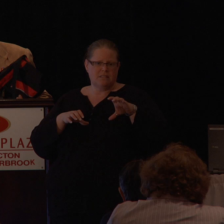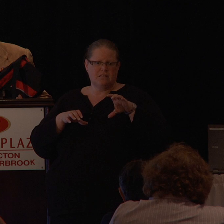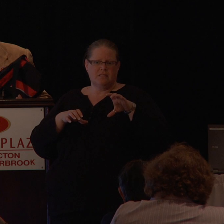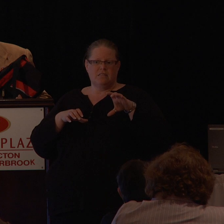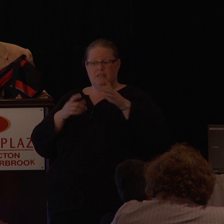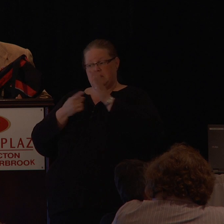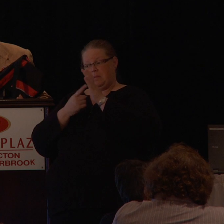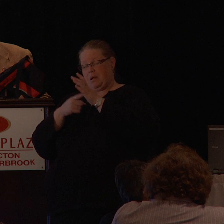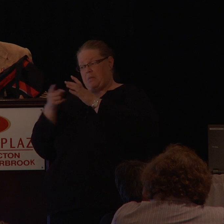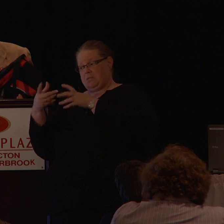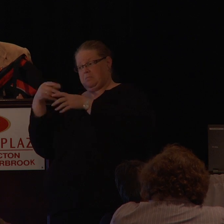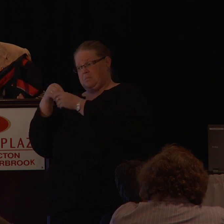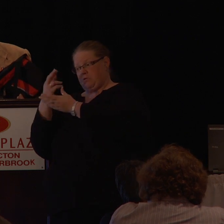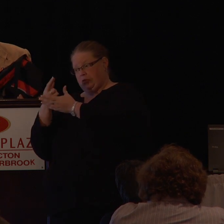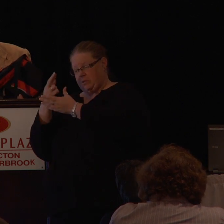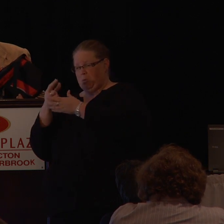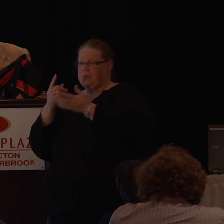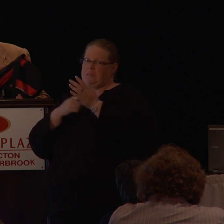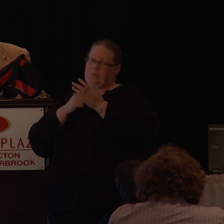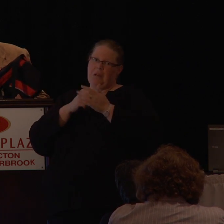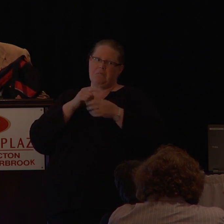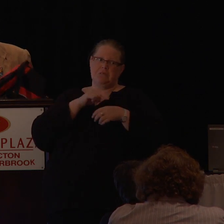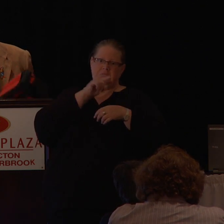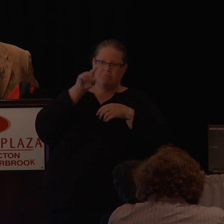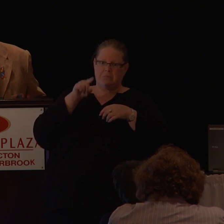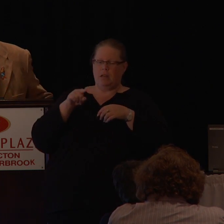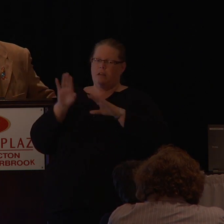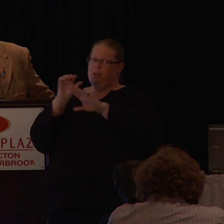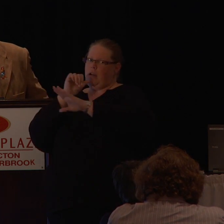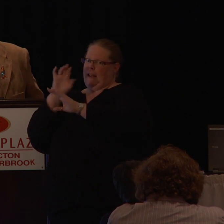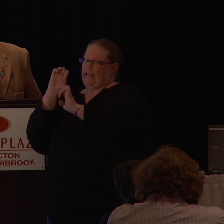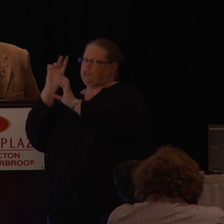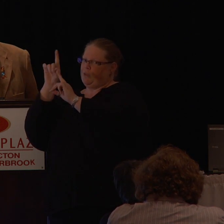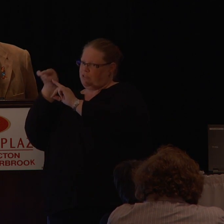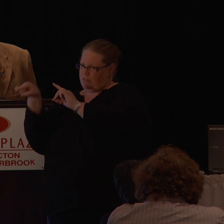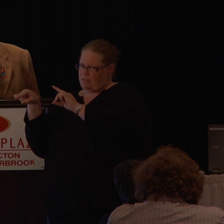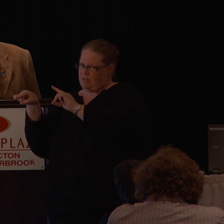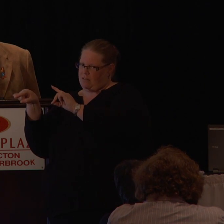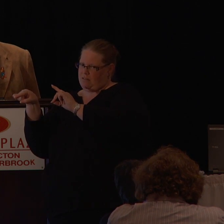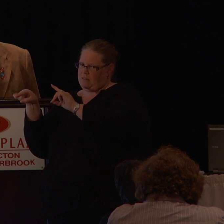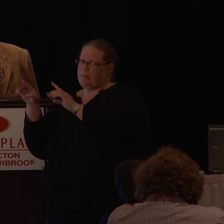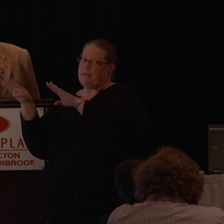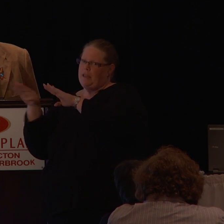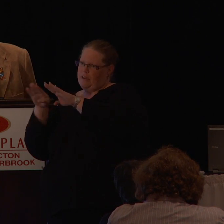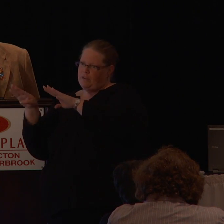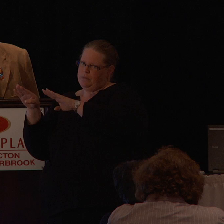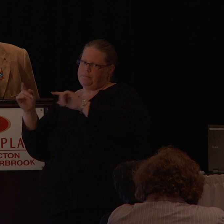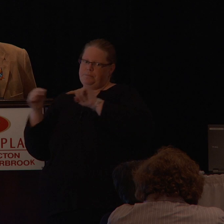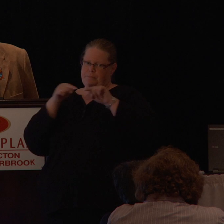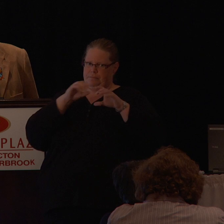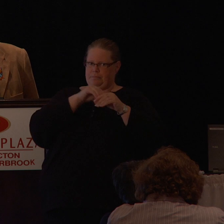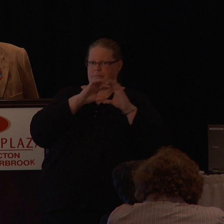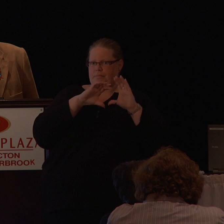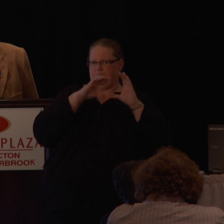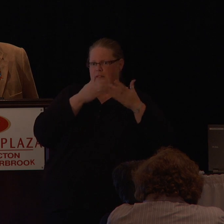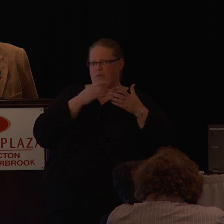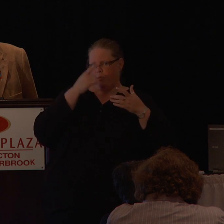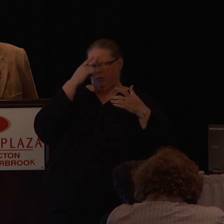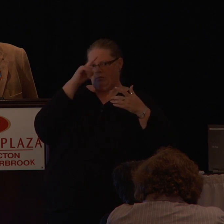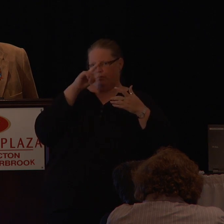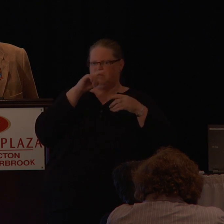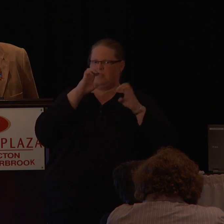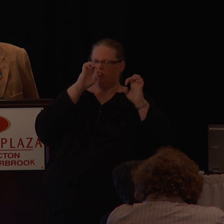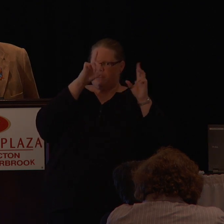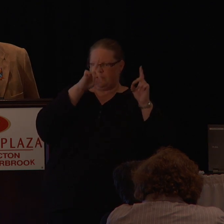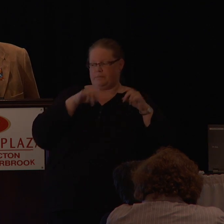that resource center. He doesn't get his education there, it's a separate area. But he goes to the swimming pool, which is a nice-sized swimming